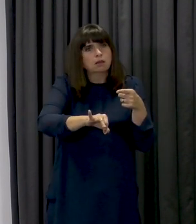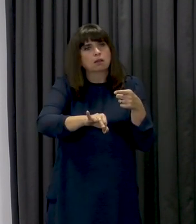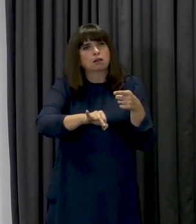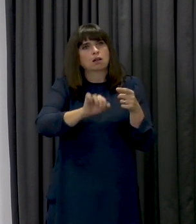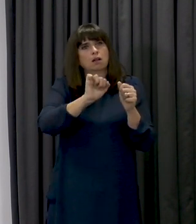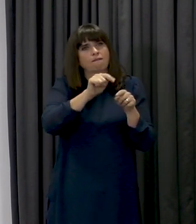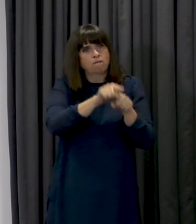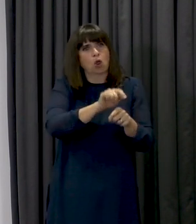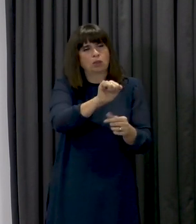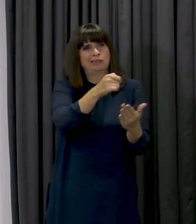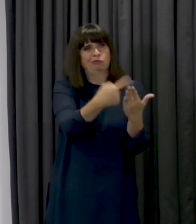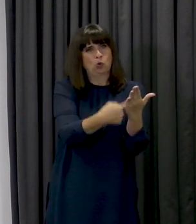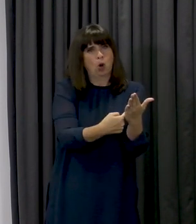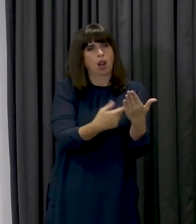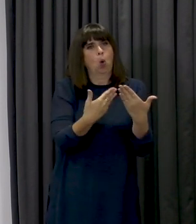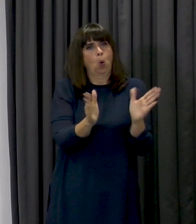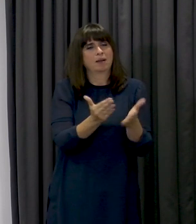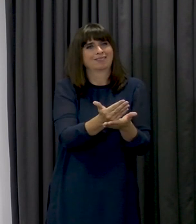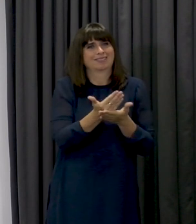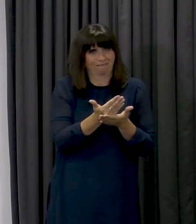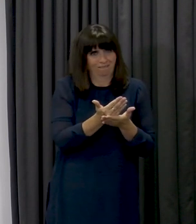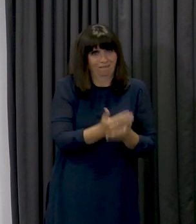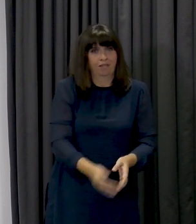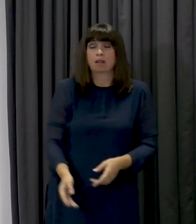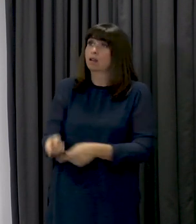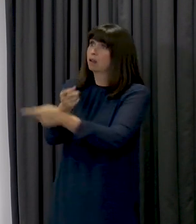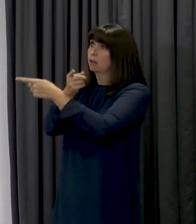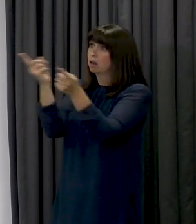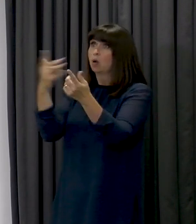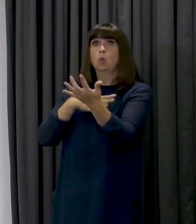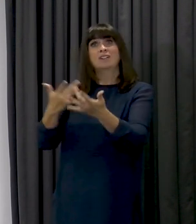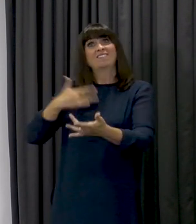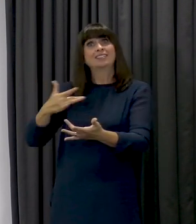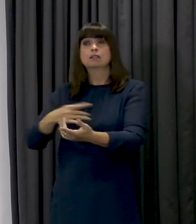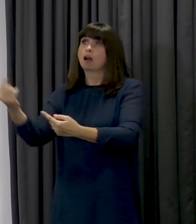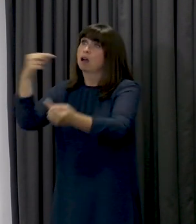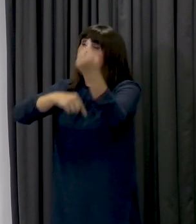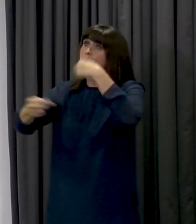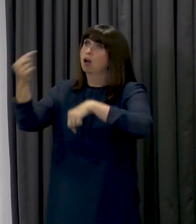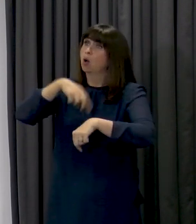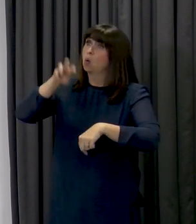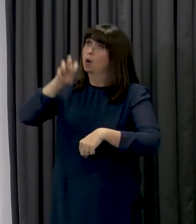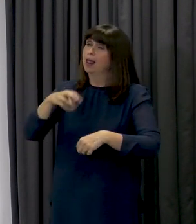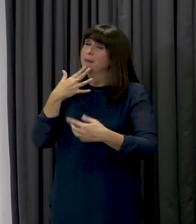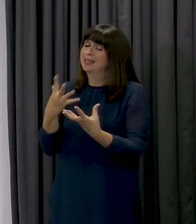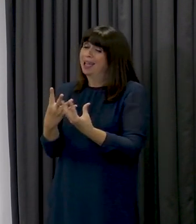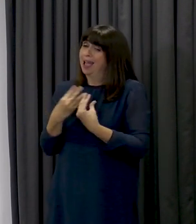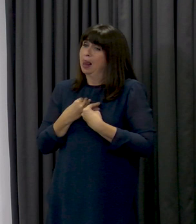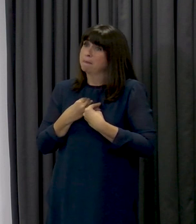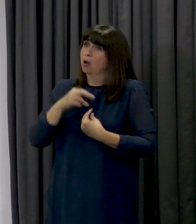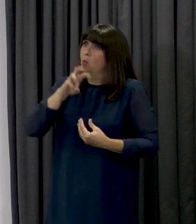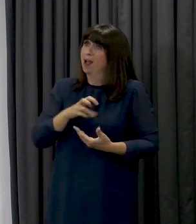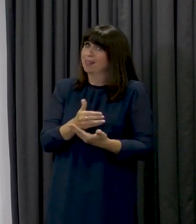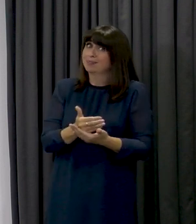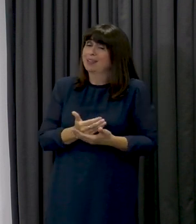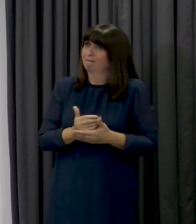with them. And then we say to individuals who come to Wales, help us to keep Wales safe. And we